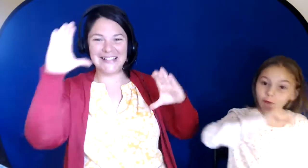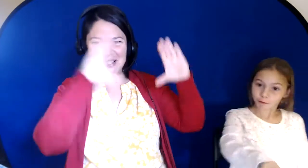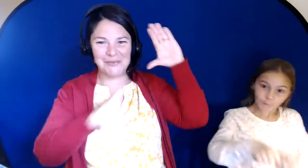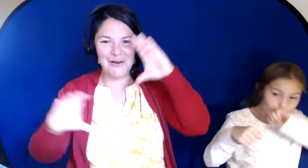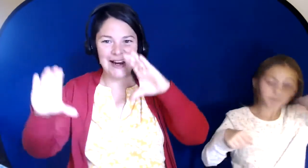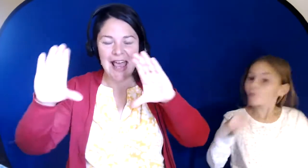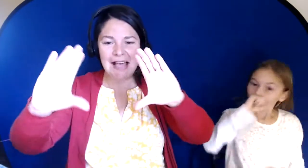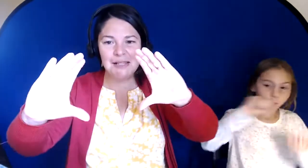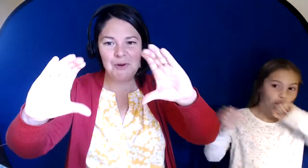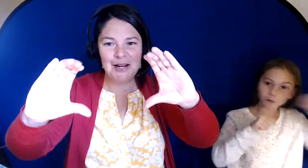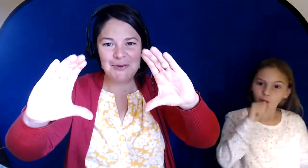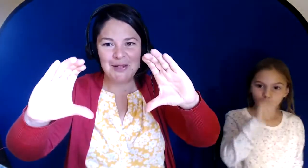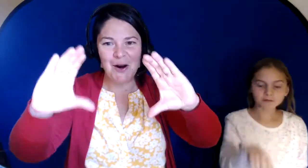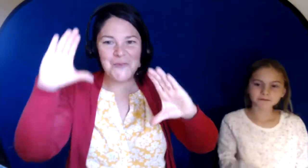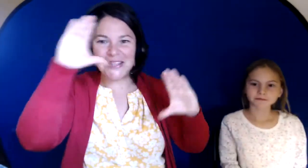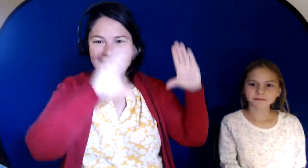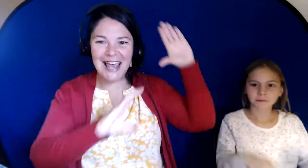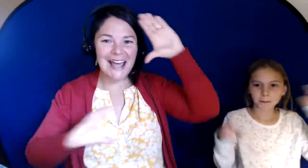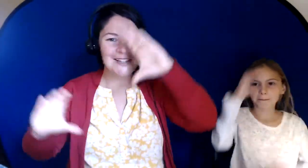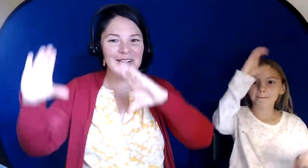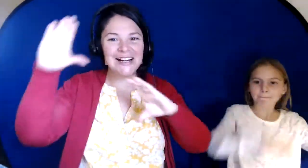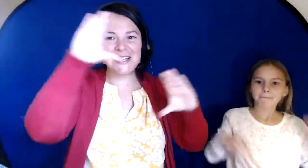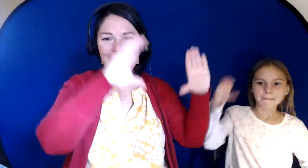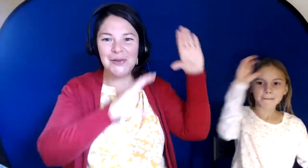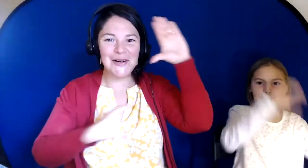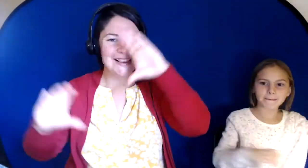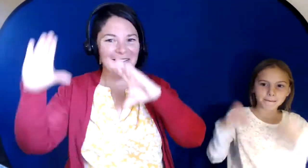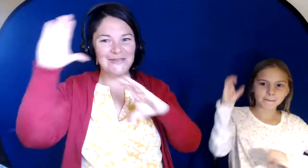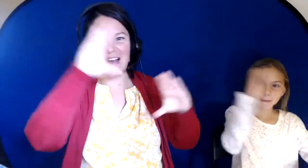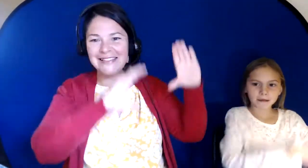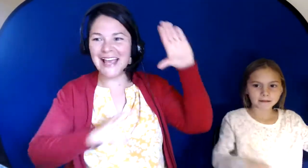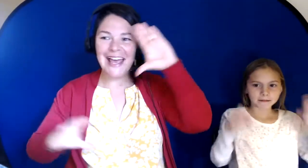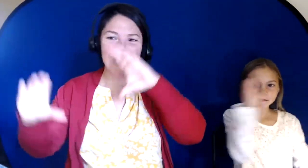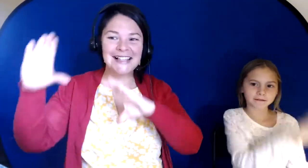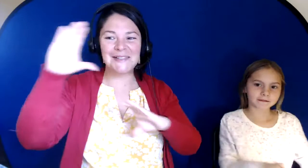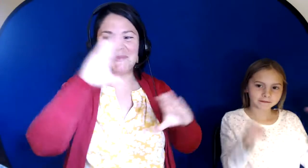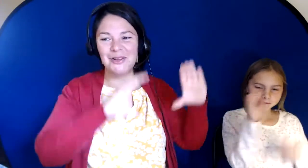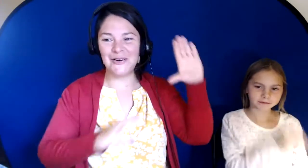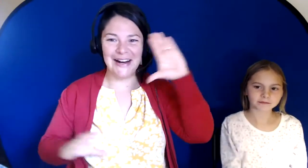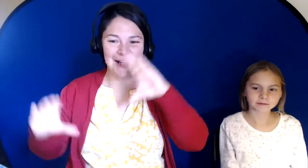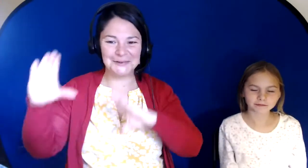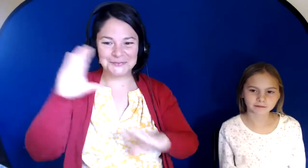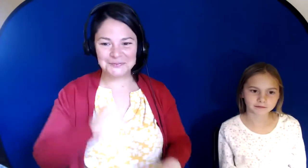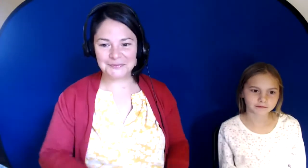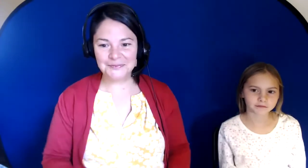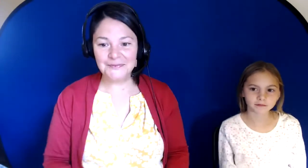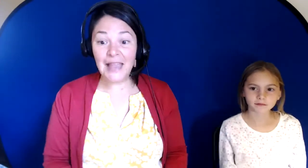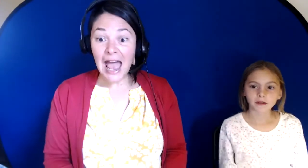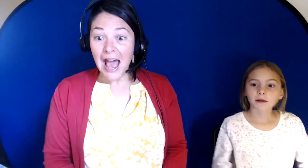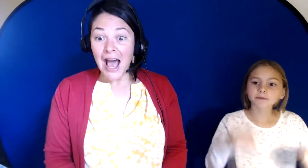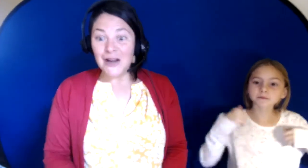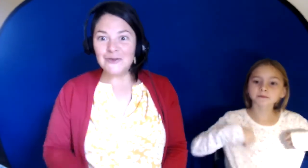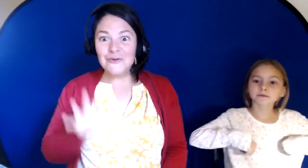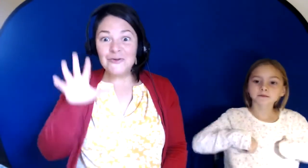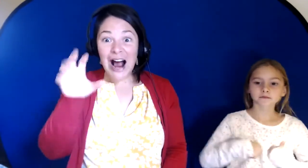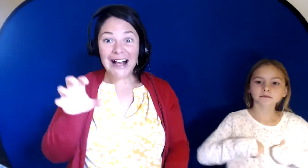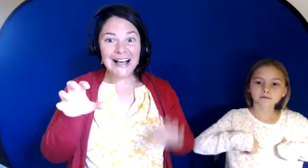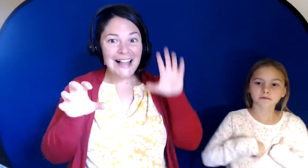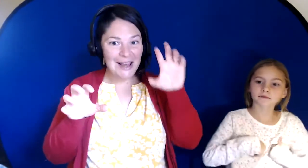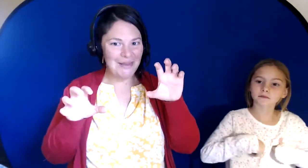exploring. Exploring is with your open sea hands. You're going to explore and look around. Exploring. Rock climbing. I